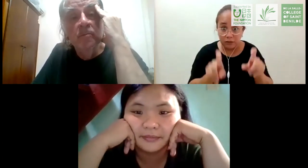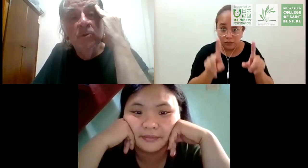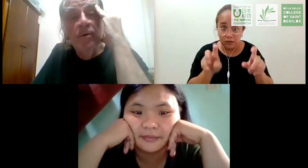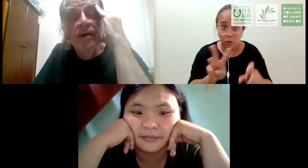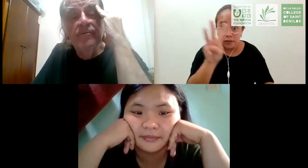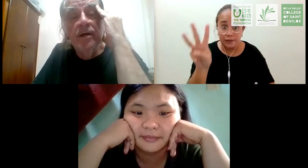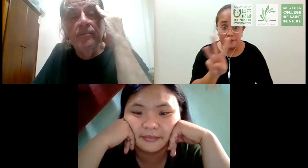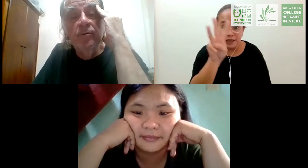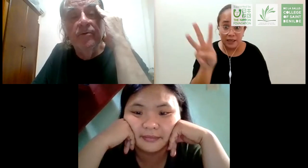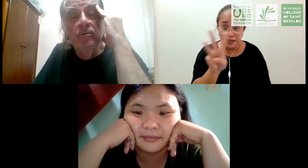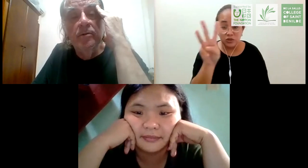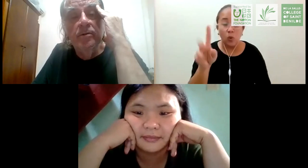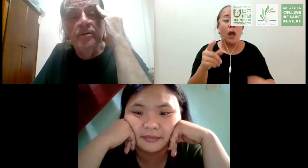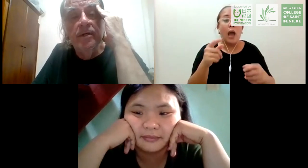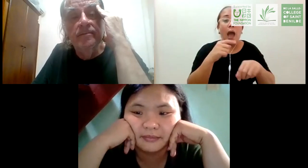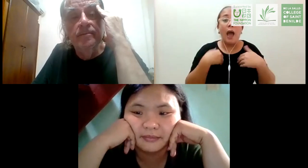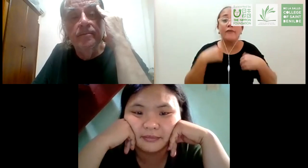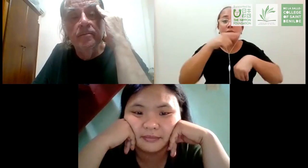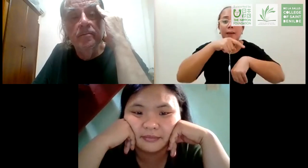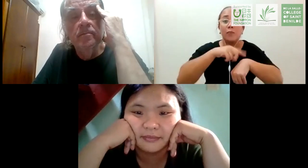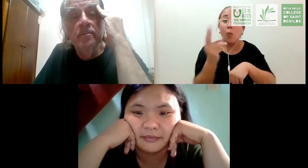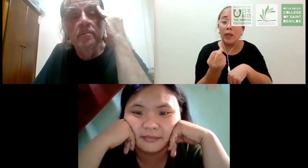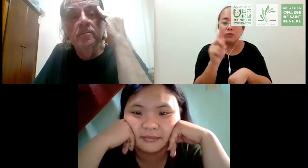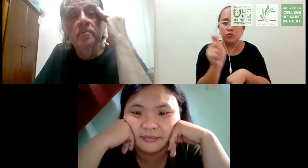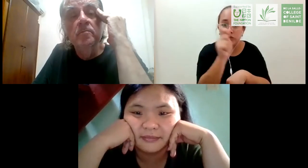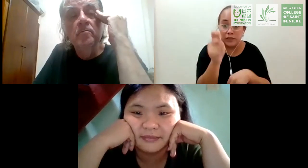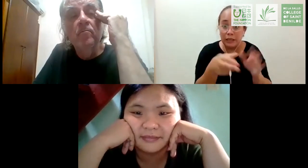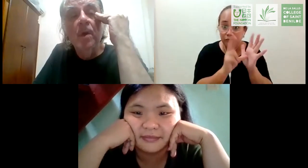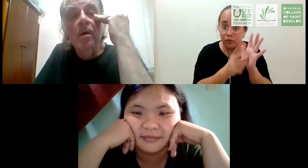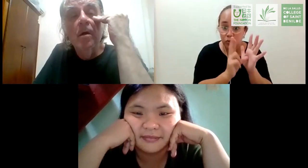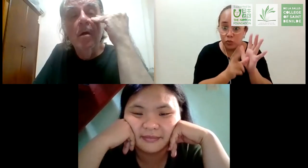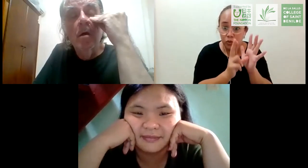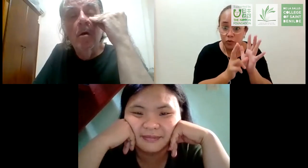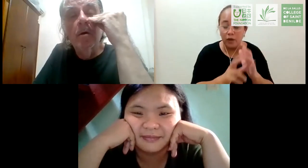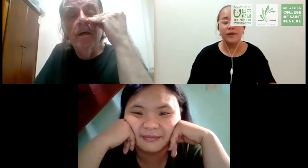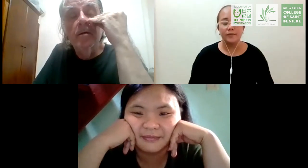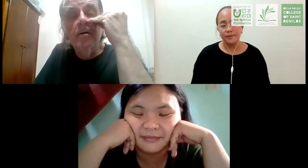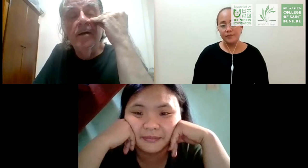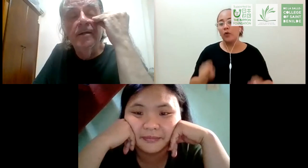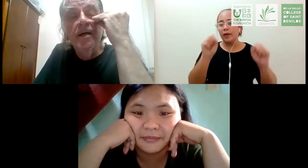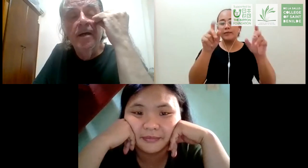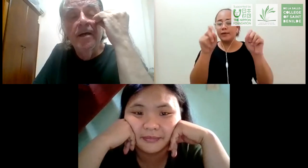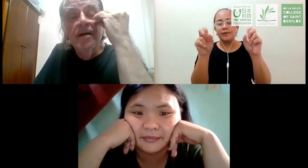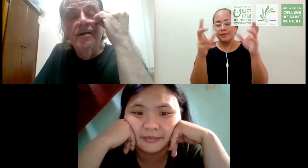So we have time to review on Tuesday? Yes, that's better. Wednesday's better. Okay. All right.